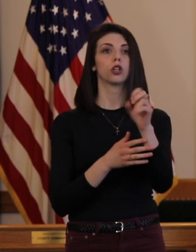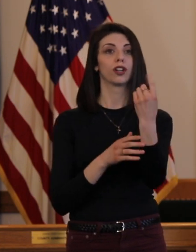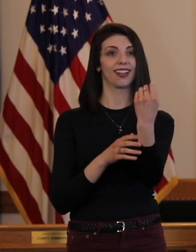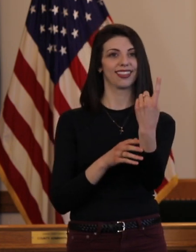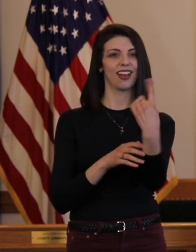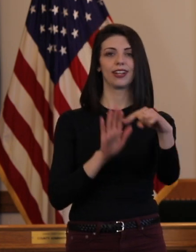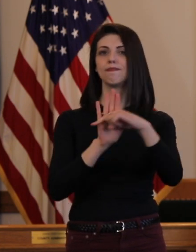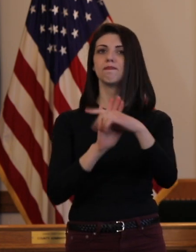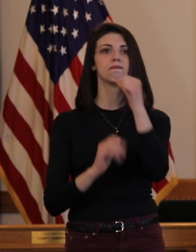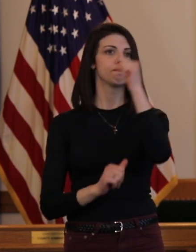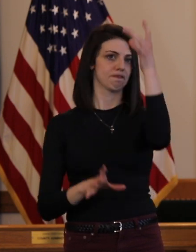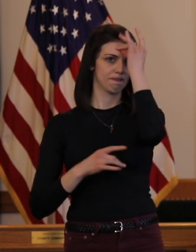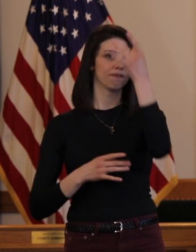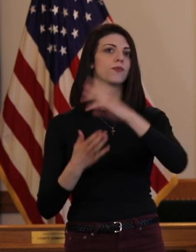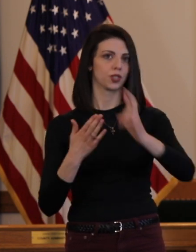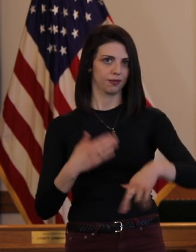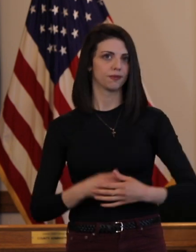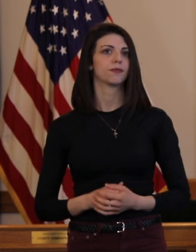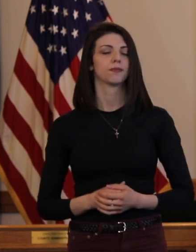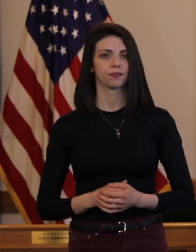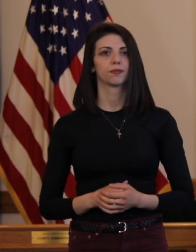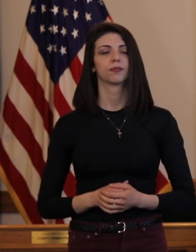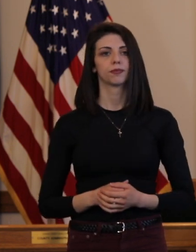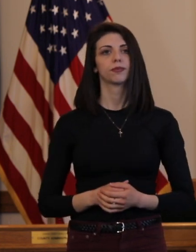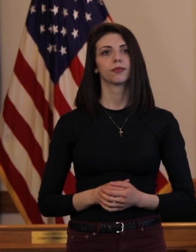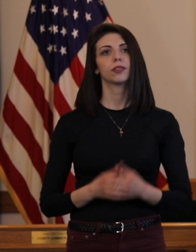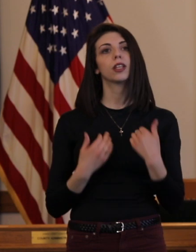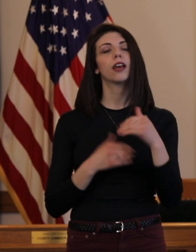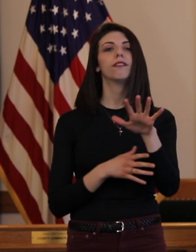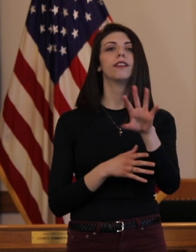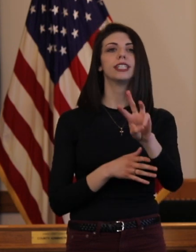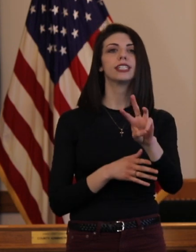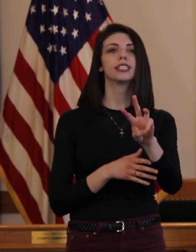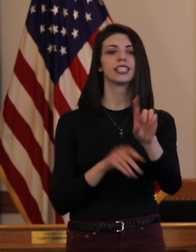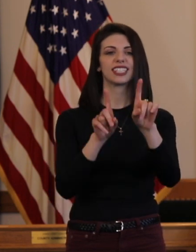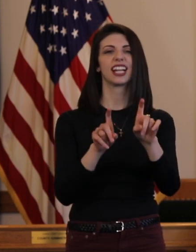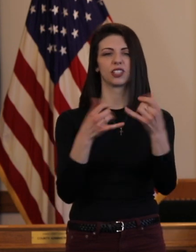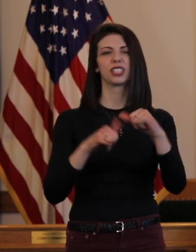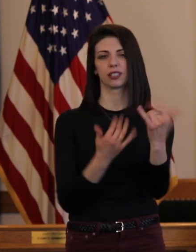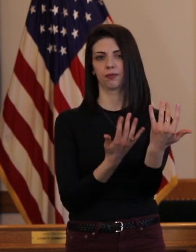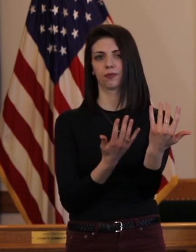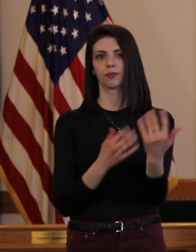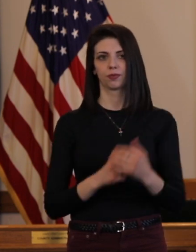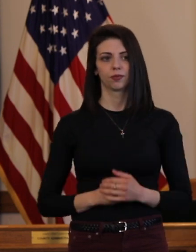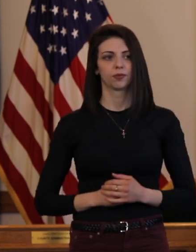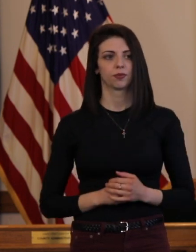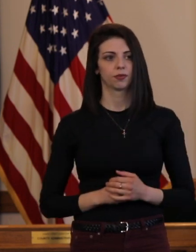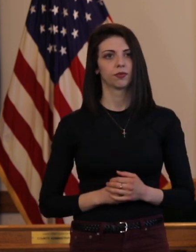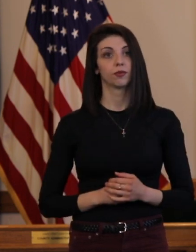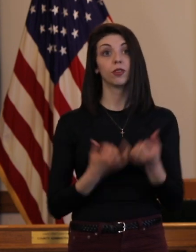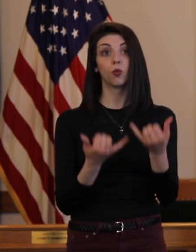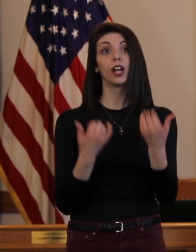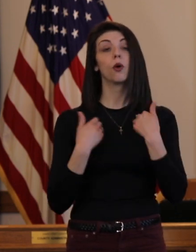1,211 negative test results that have been returned to the health department, and we have 56 tests that are still pending. Currently, we